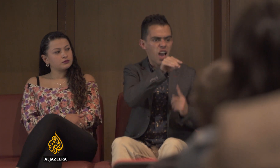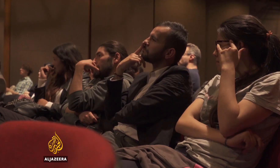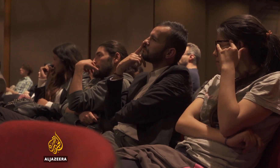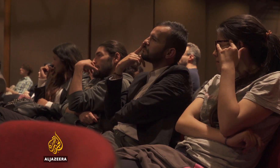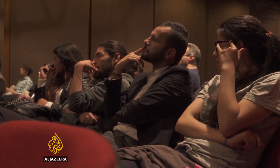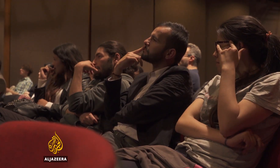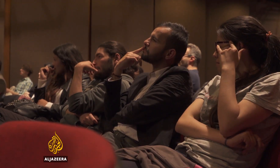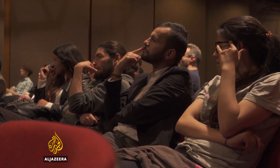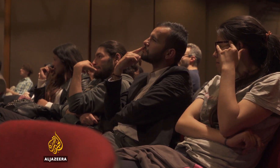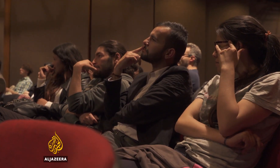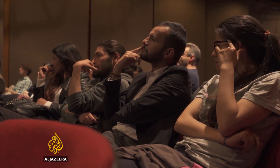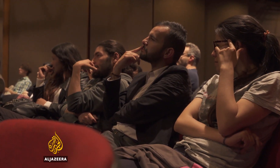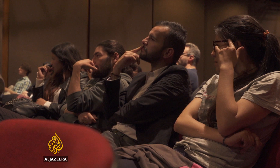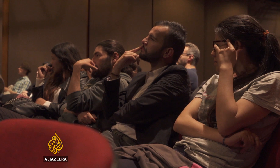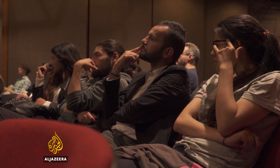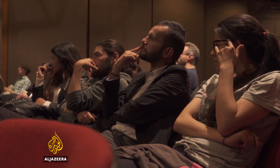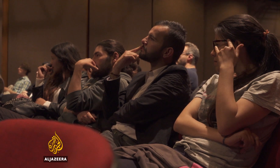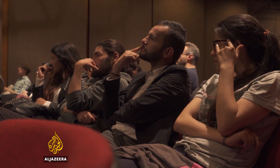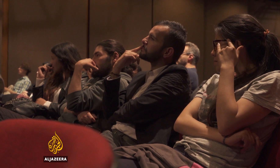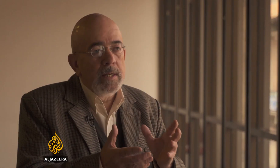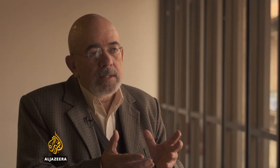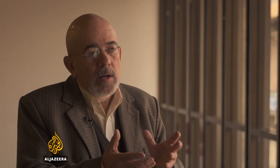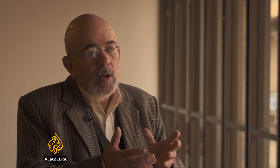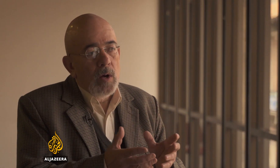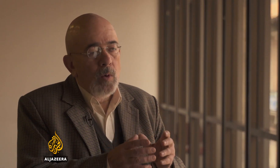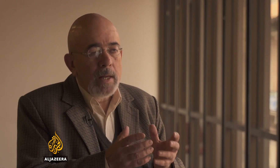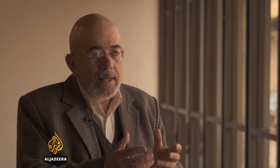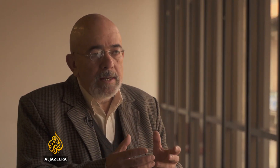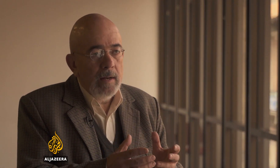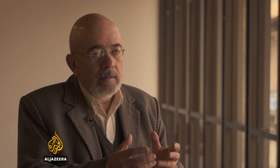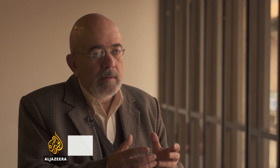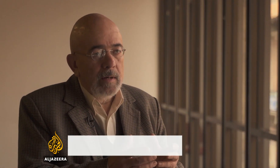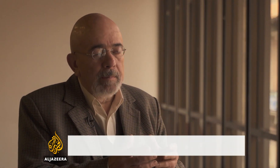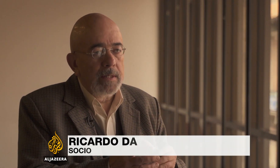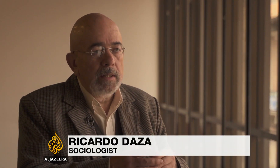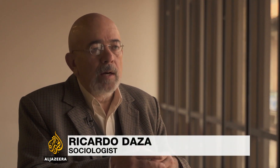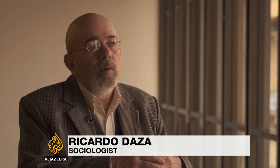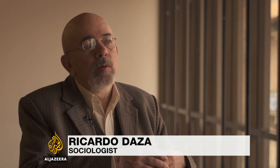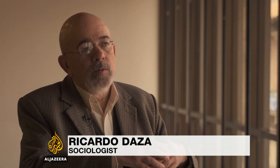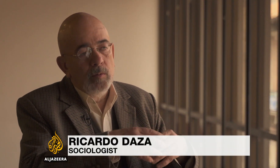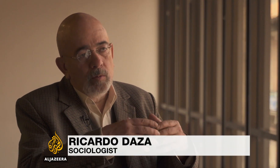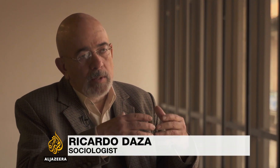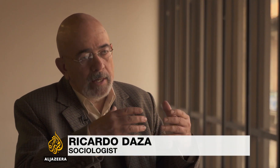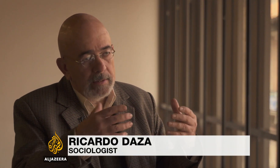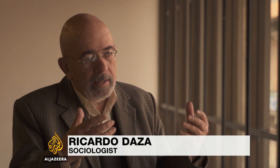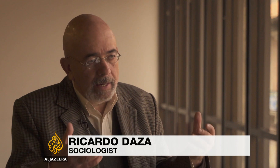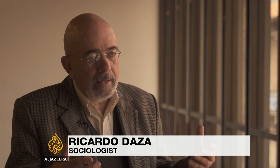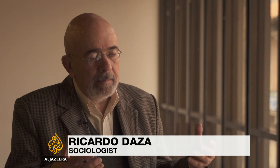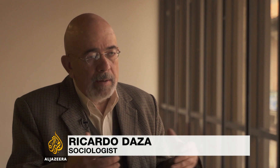language and its visual interpretation. Sometimes one sign represents many words. Other times, we need a sequence of signs